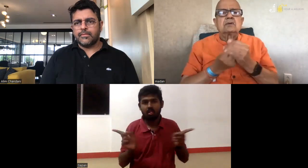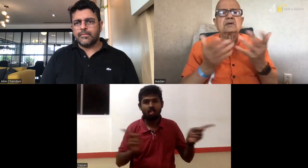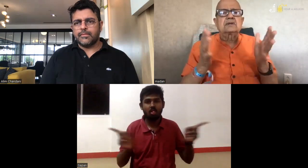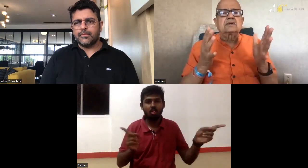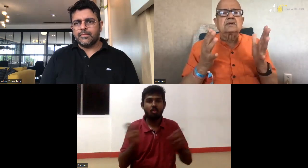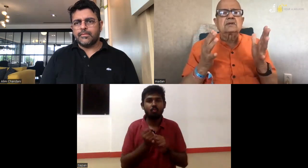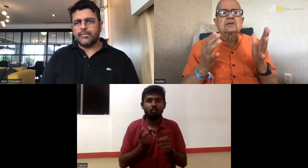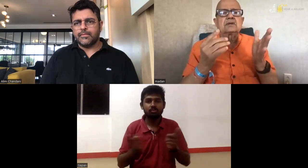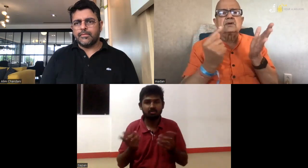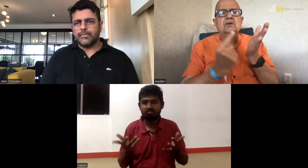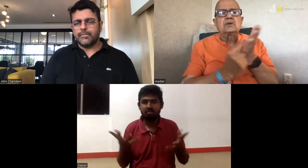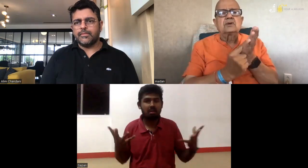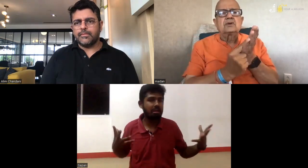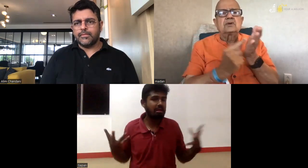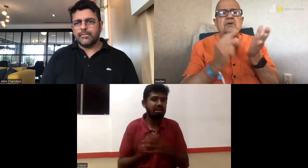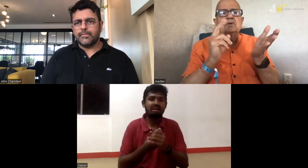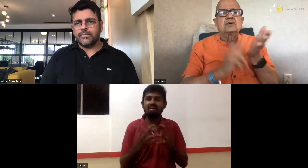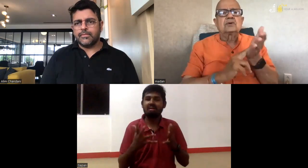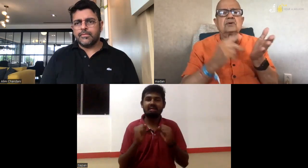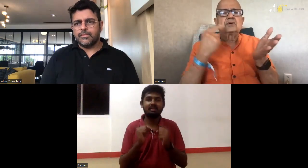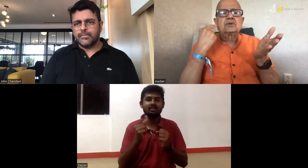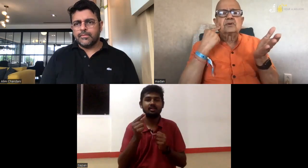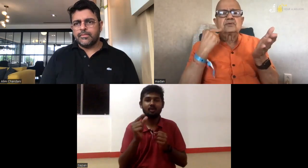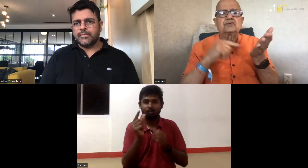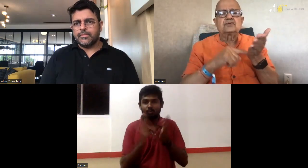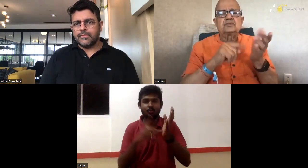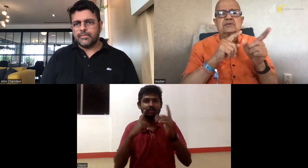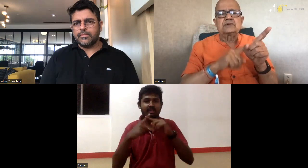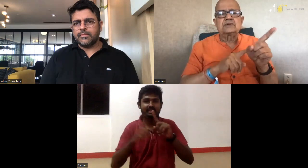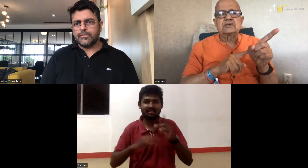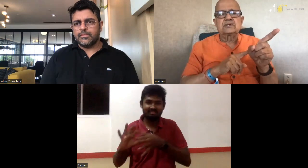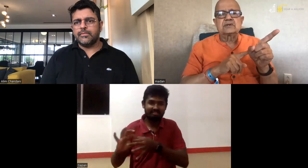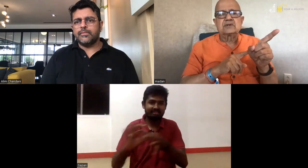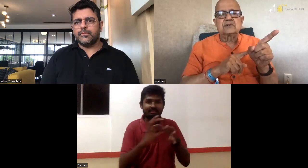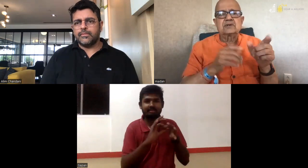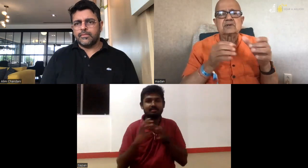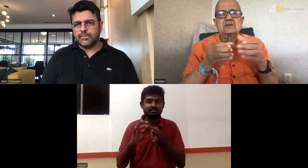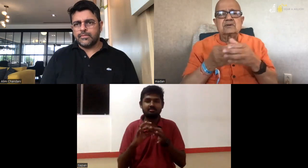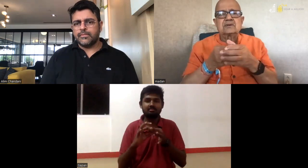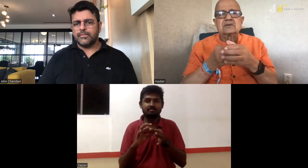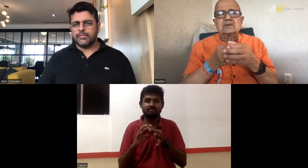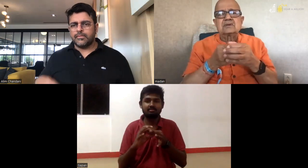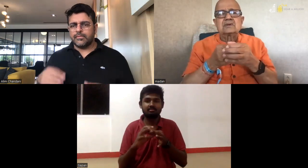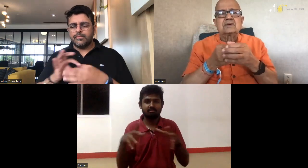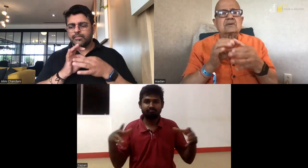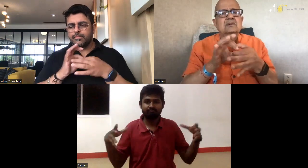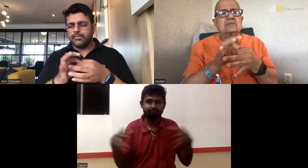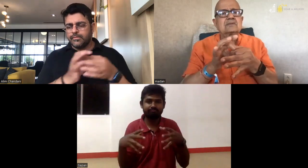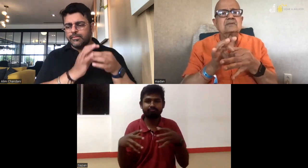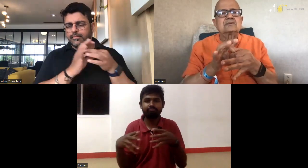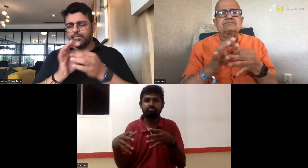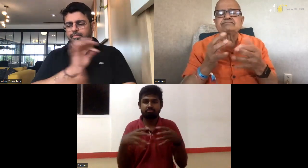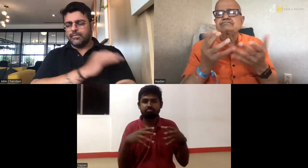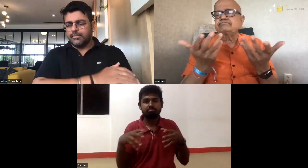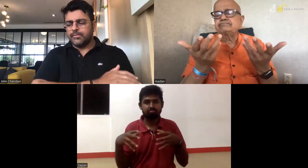So all the deaf people, you should not keep mum, and you actually should visit